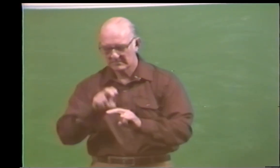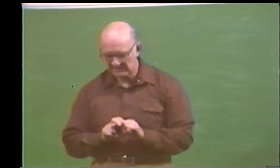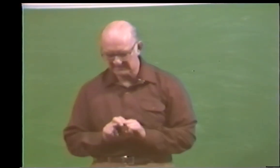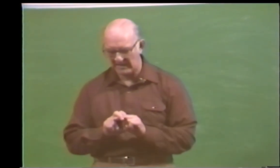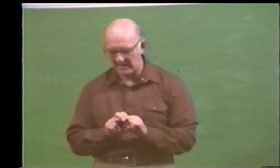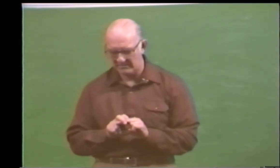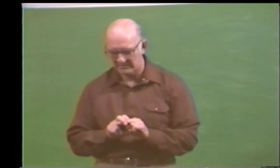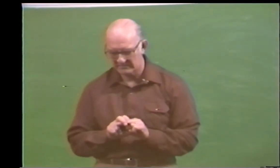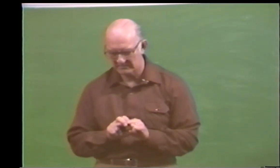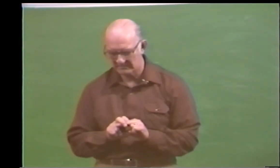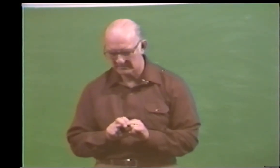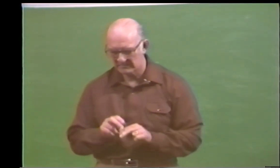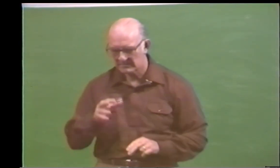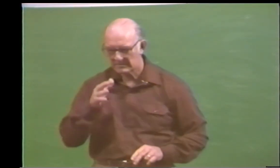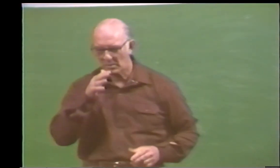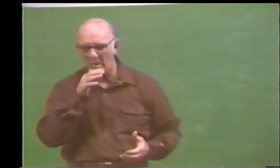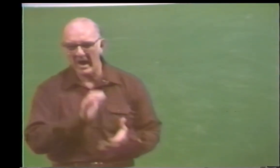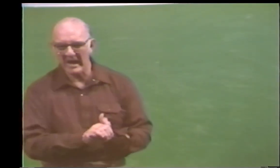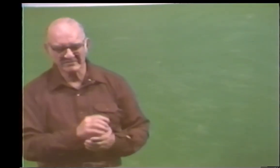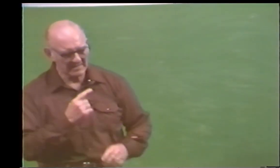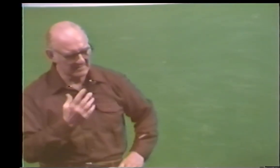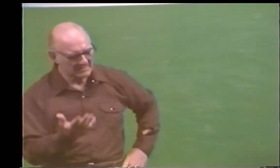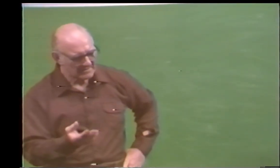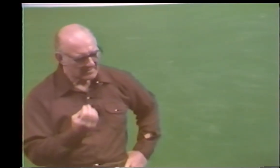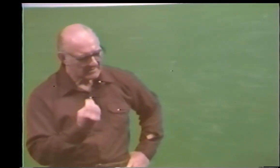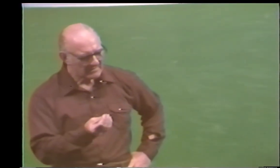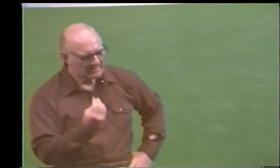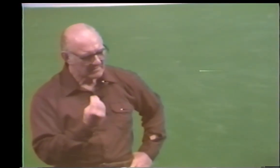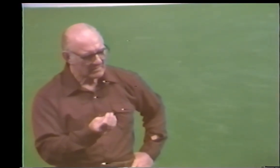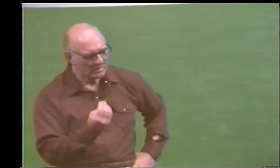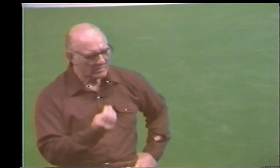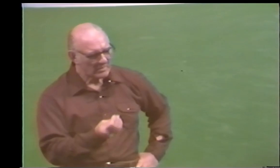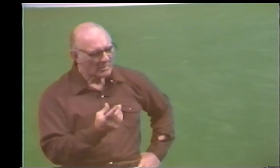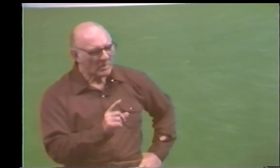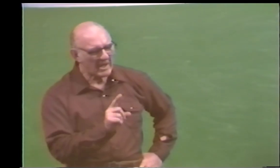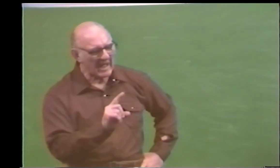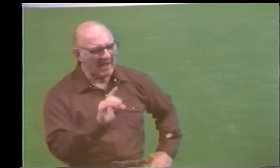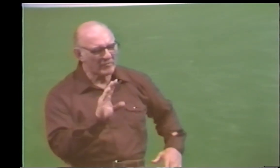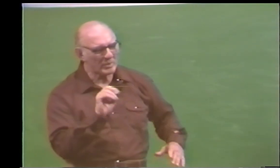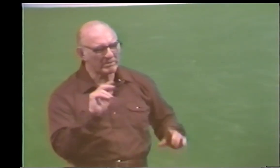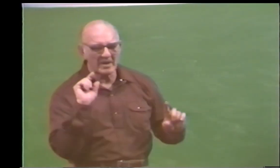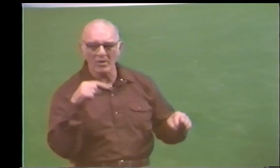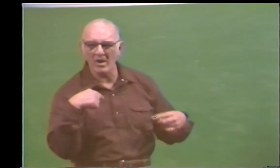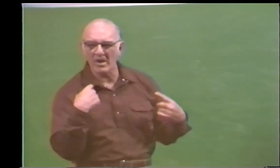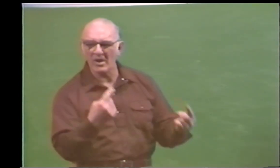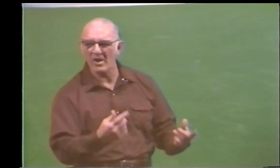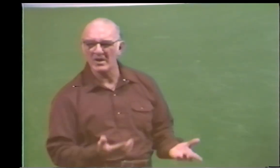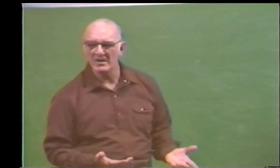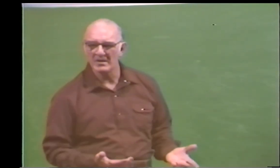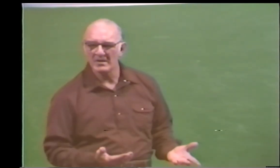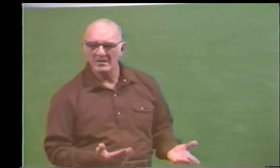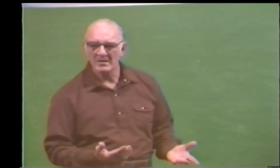Sits down. Wife says, "Where have you been all along?"